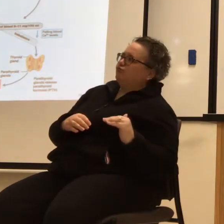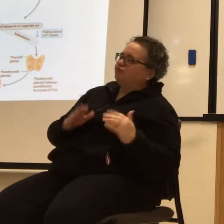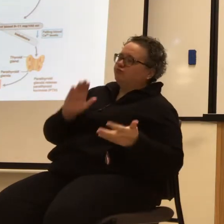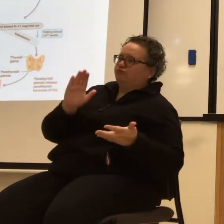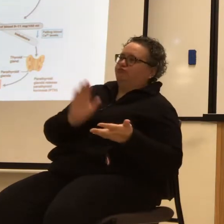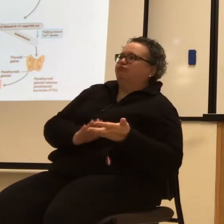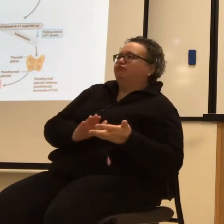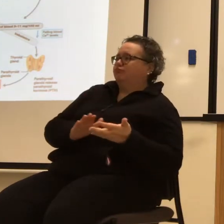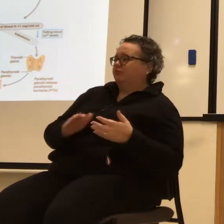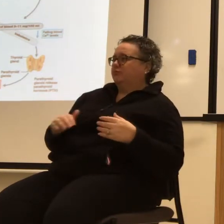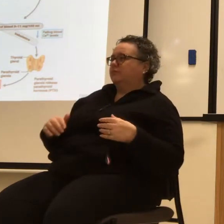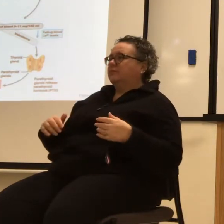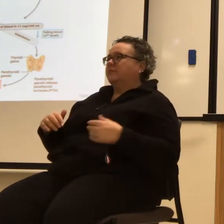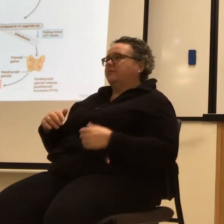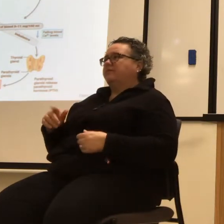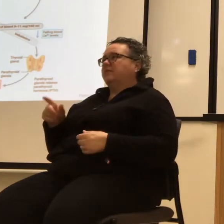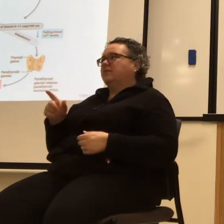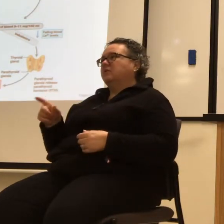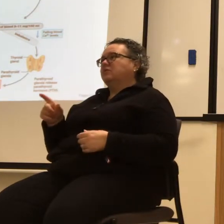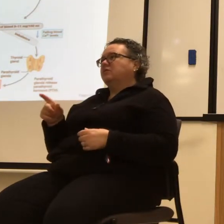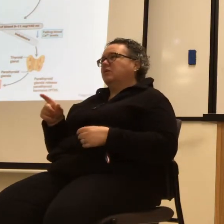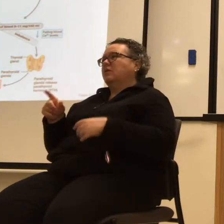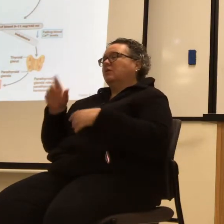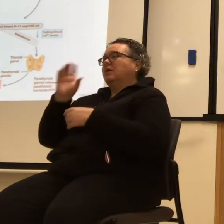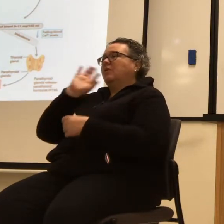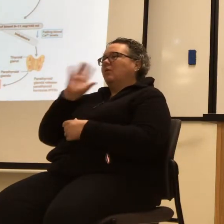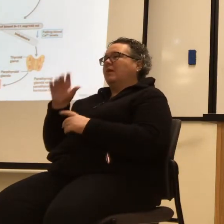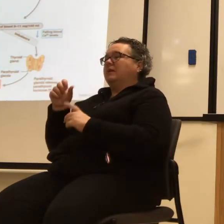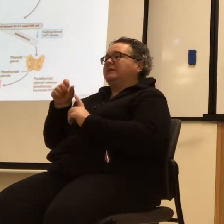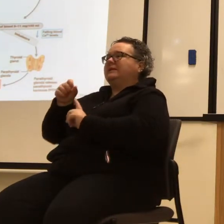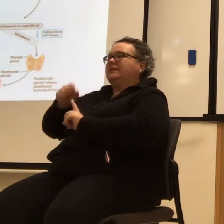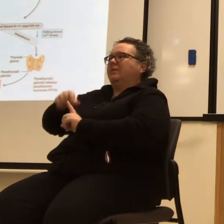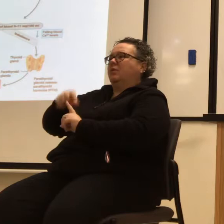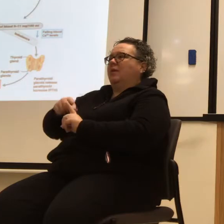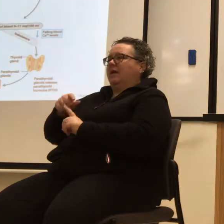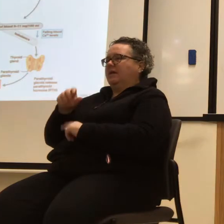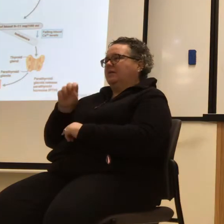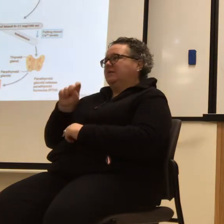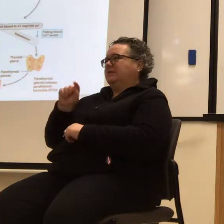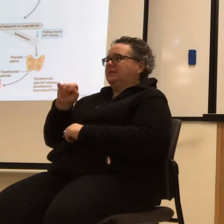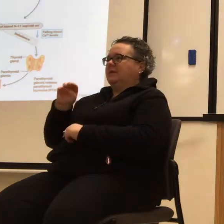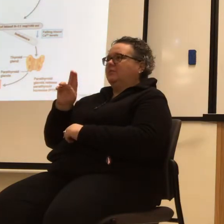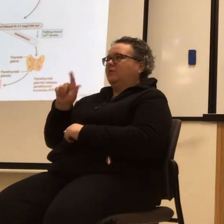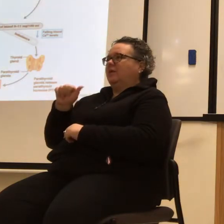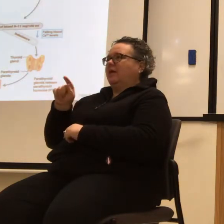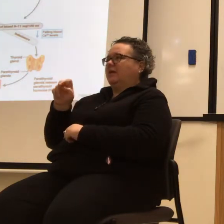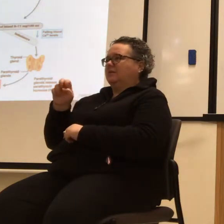activity. So I'll say stimulates, stim,